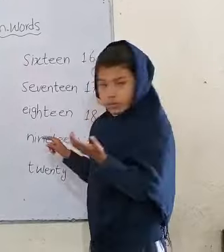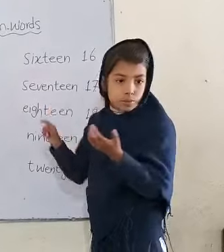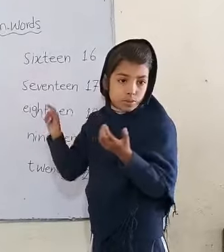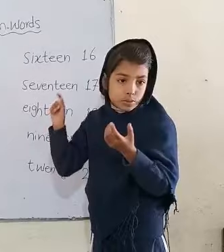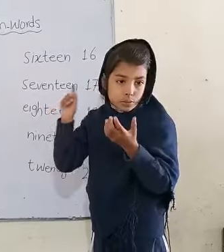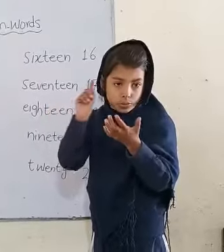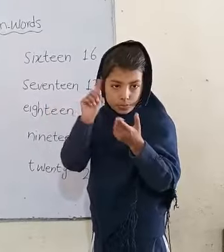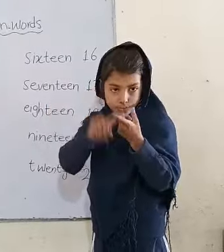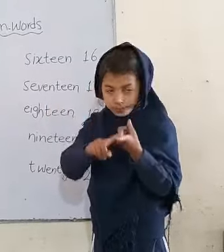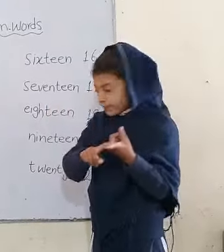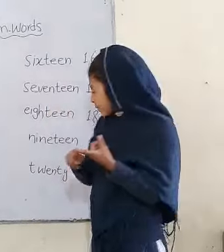double E